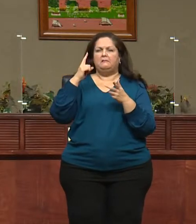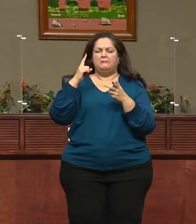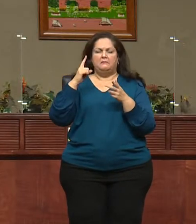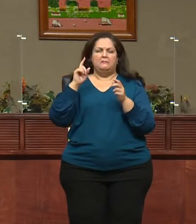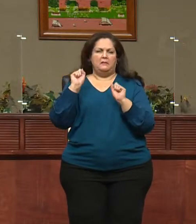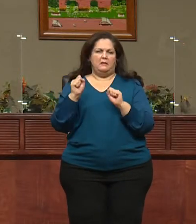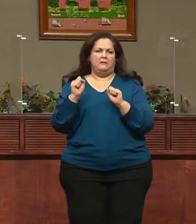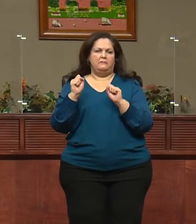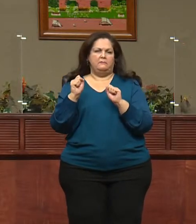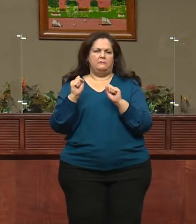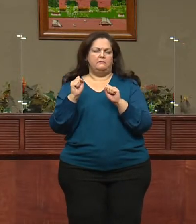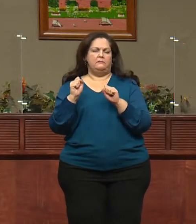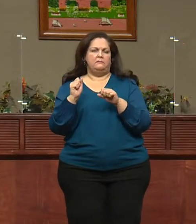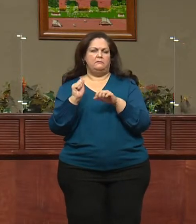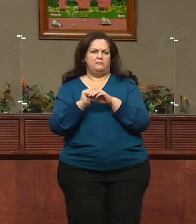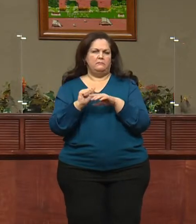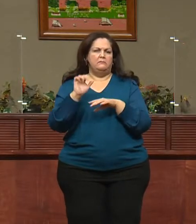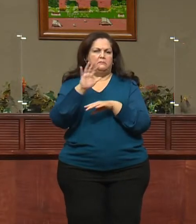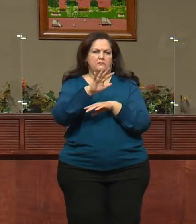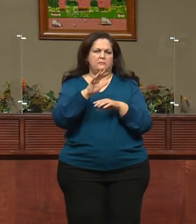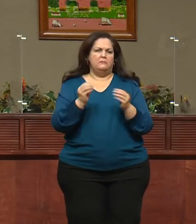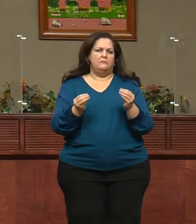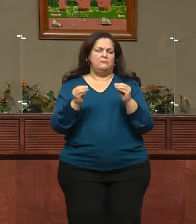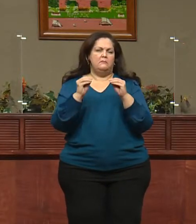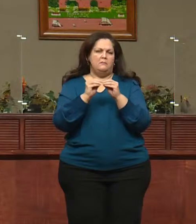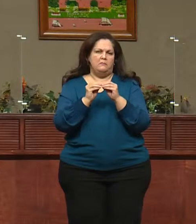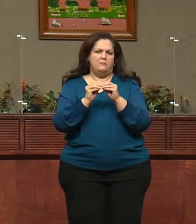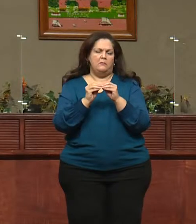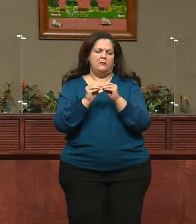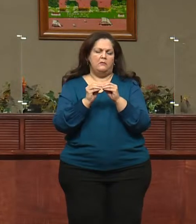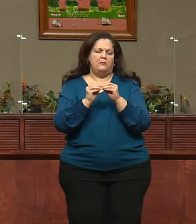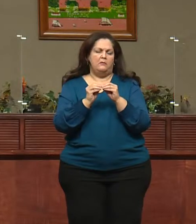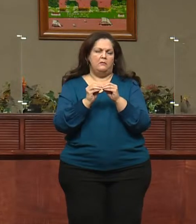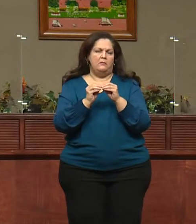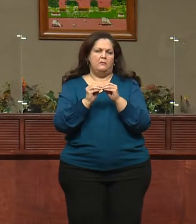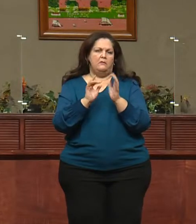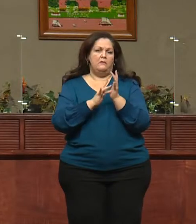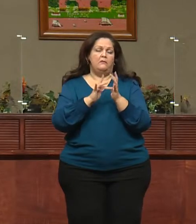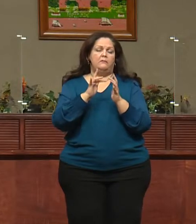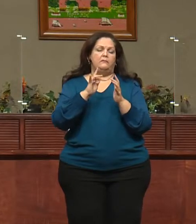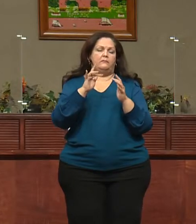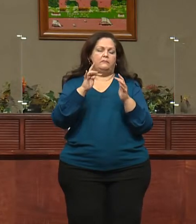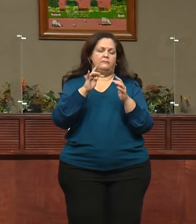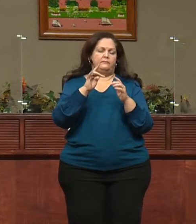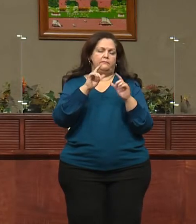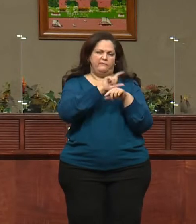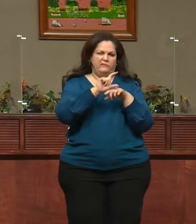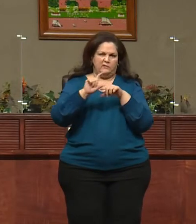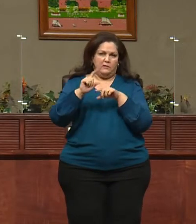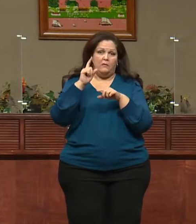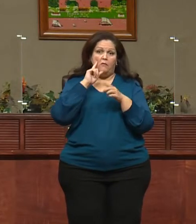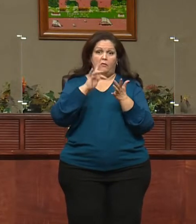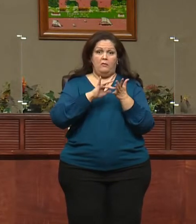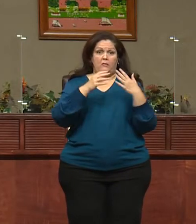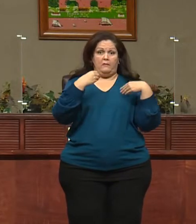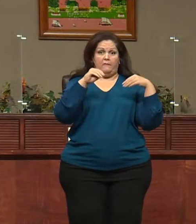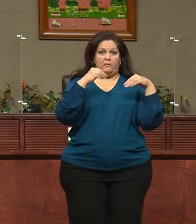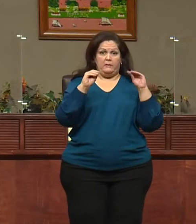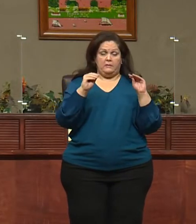increasing the vaccination sites for our pharmacies. We cannot